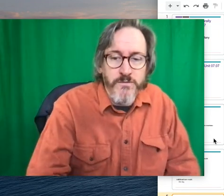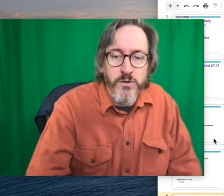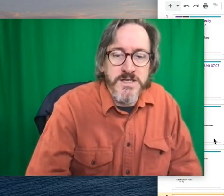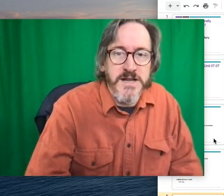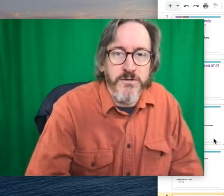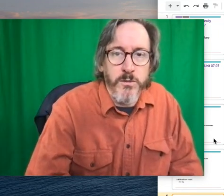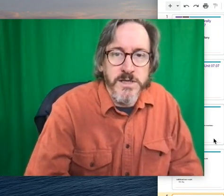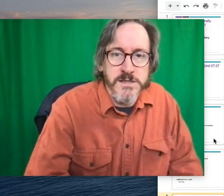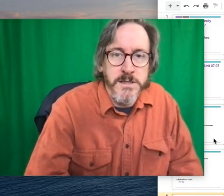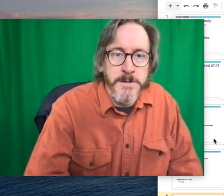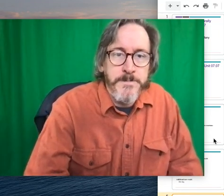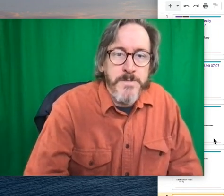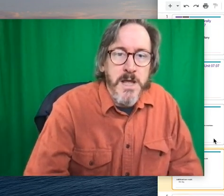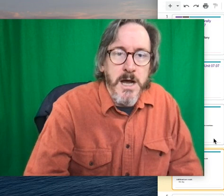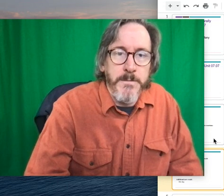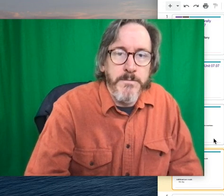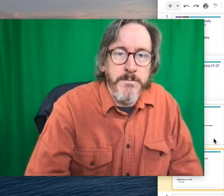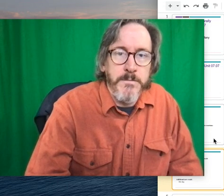So there are four different ones.